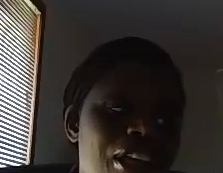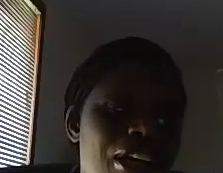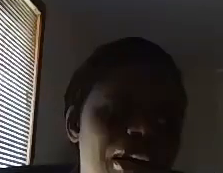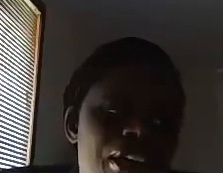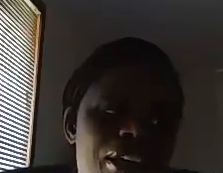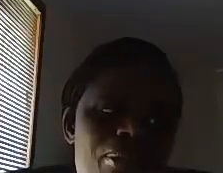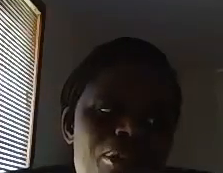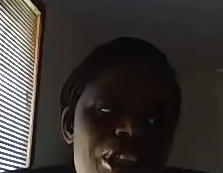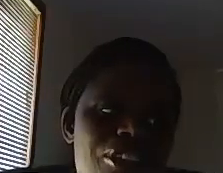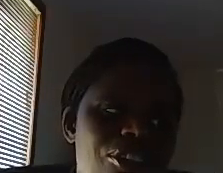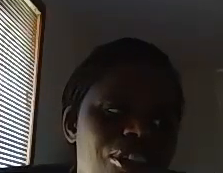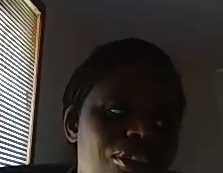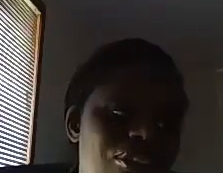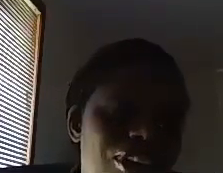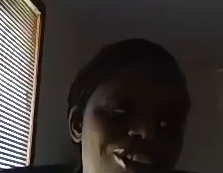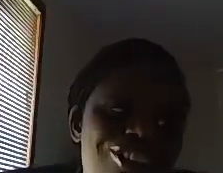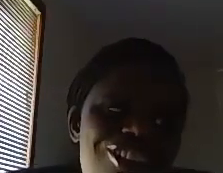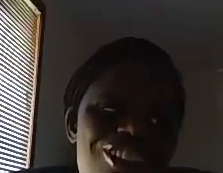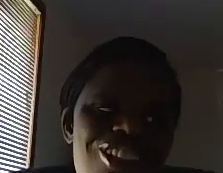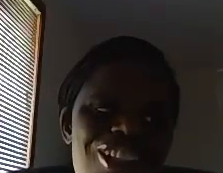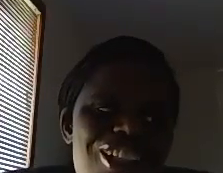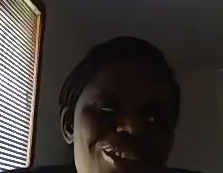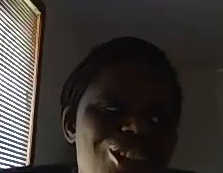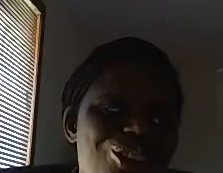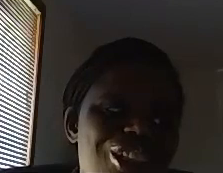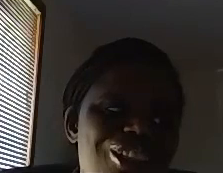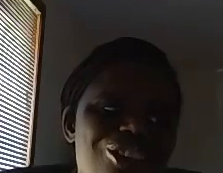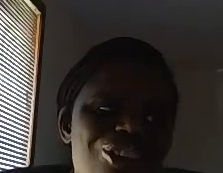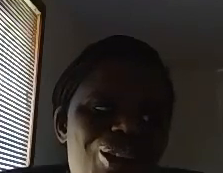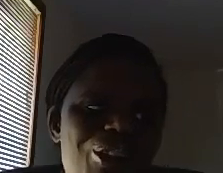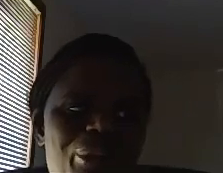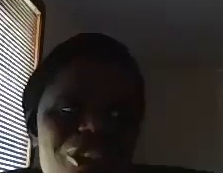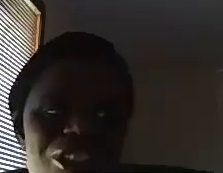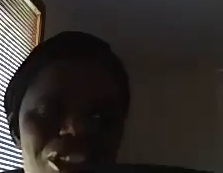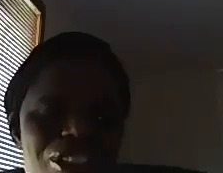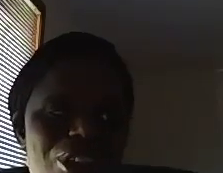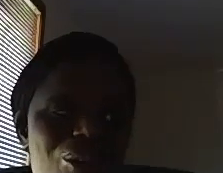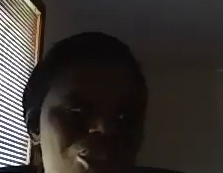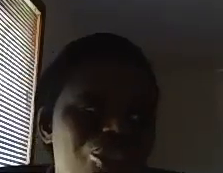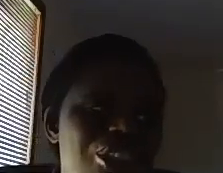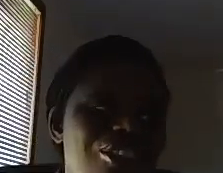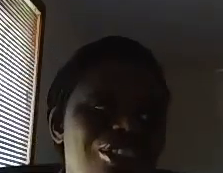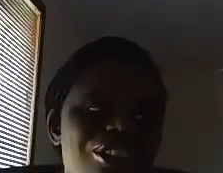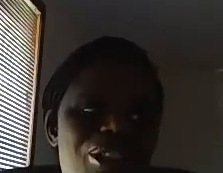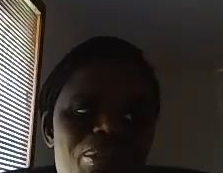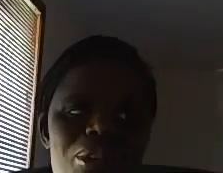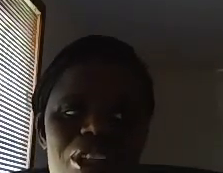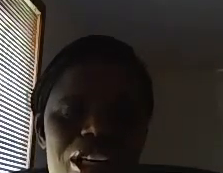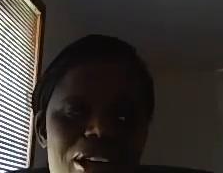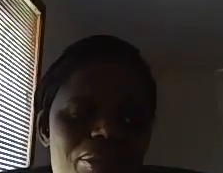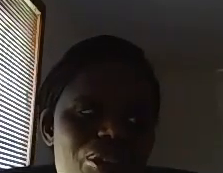position that I am lesser than other students around, especially around the students and